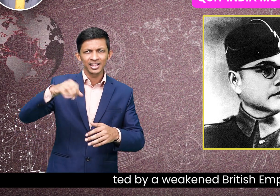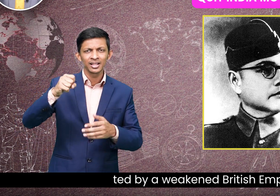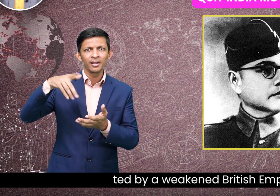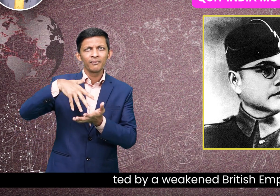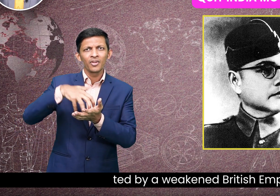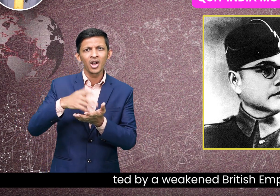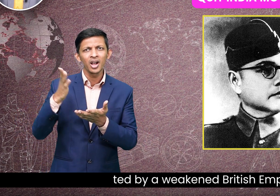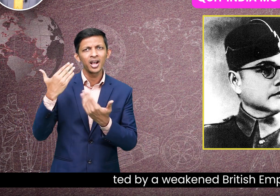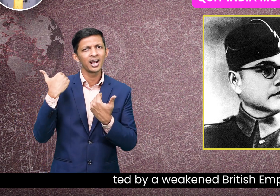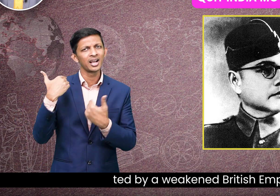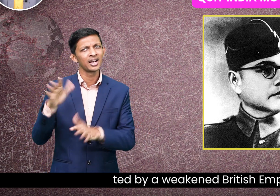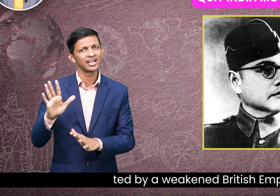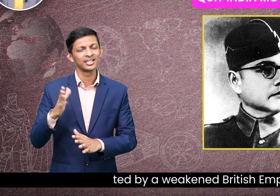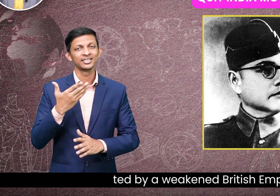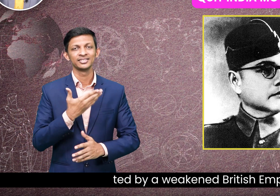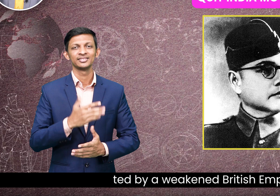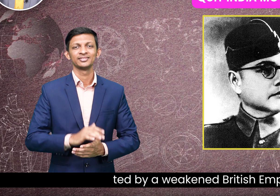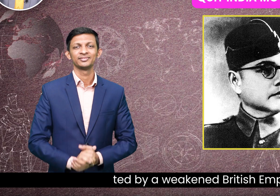Empire.